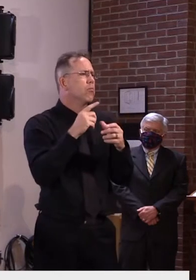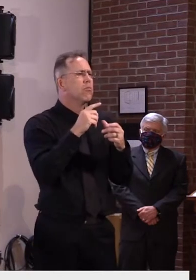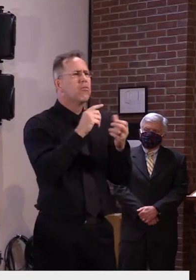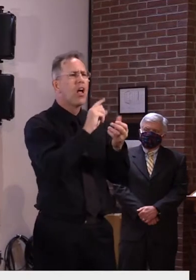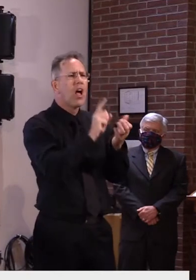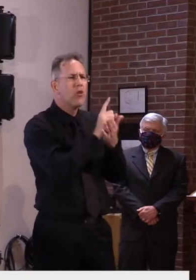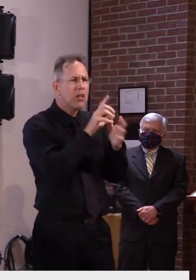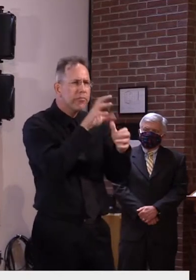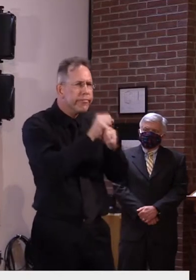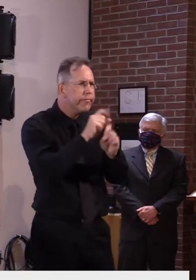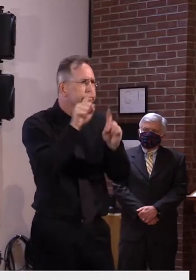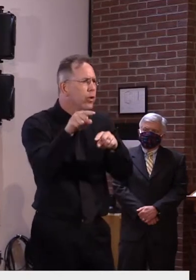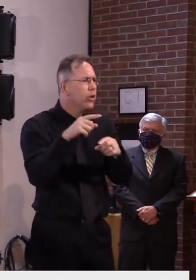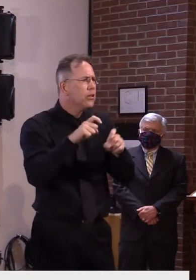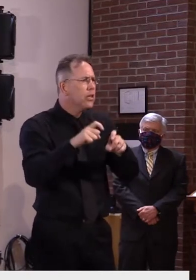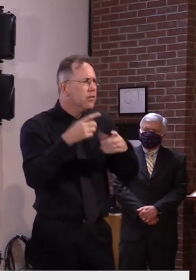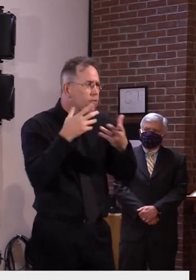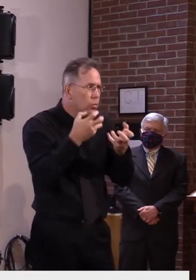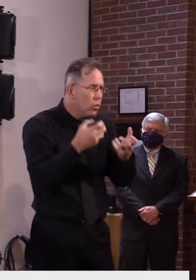further.